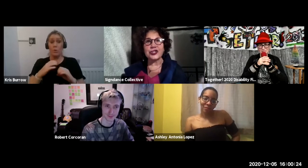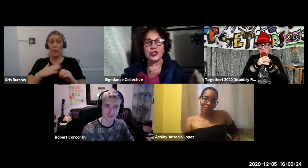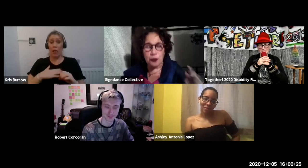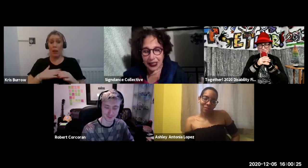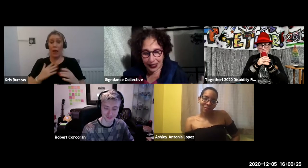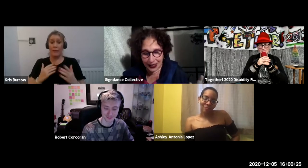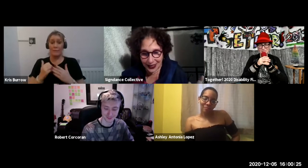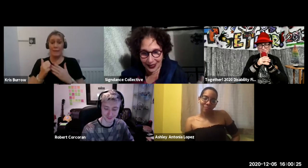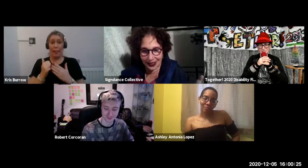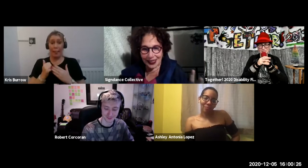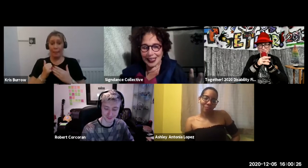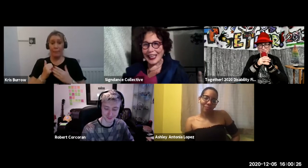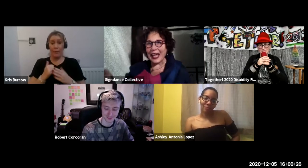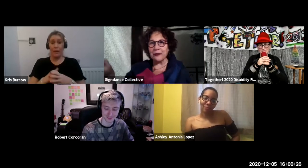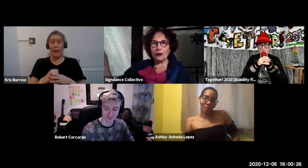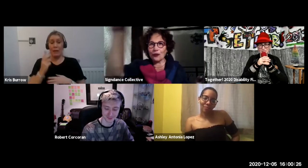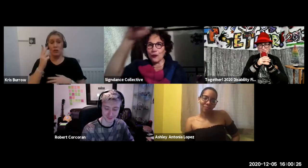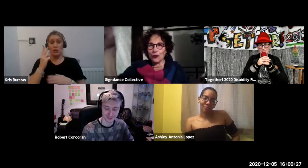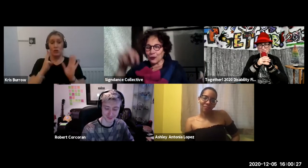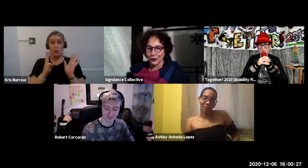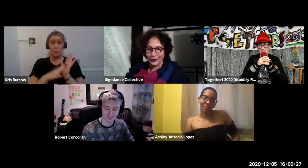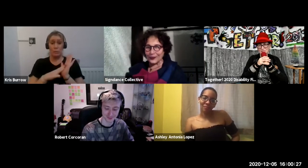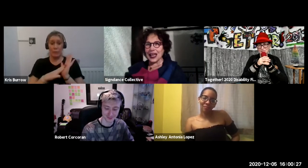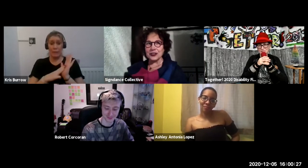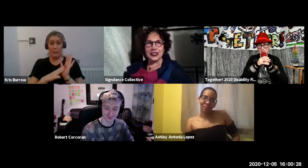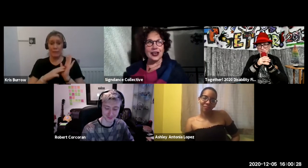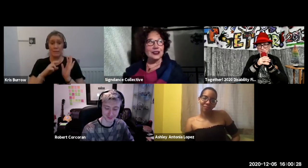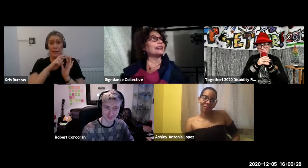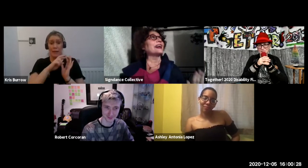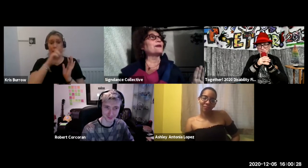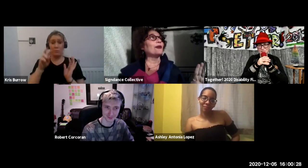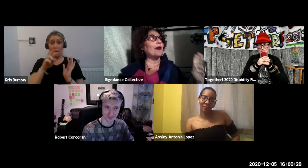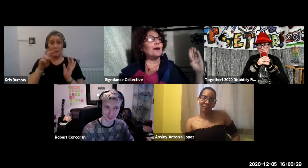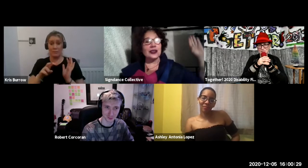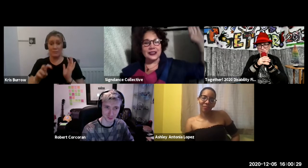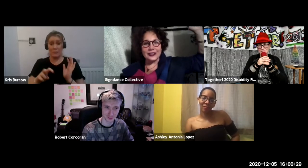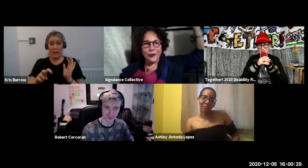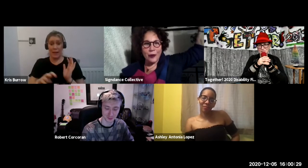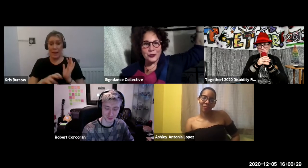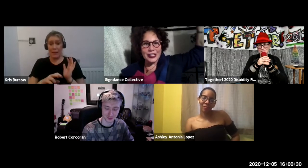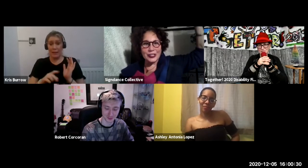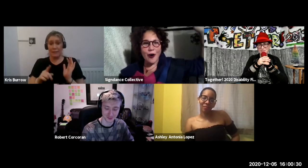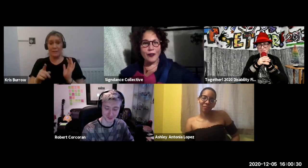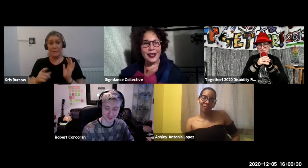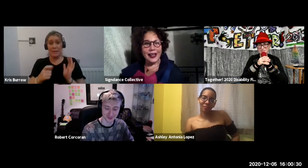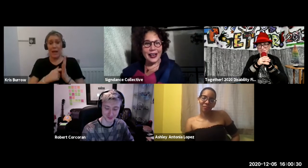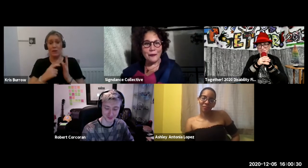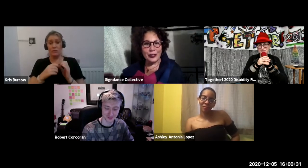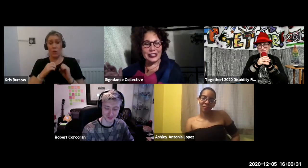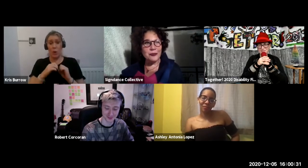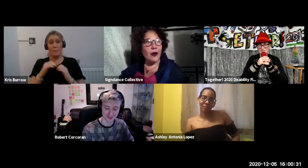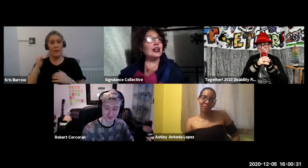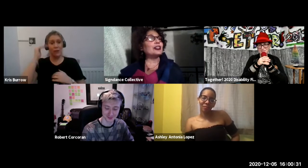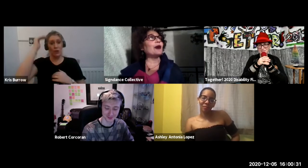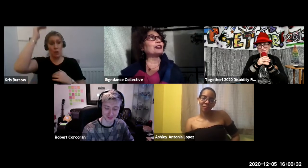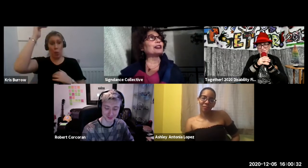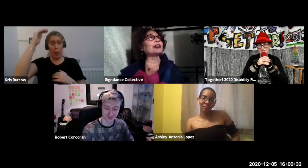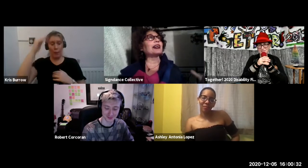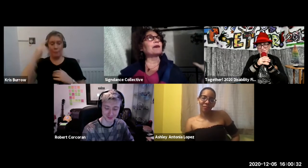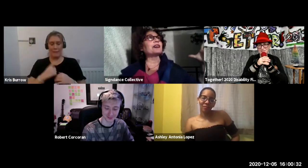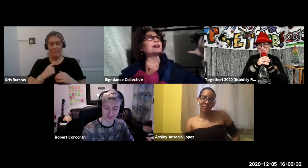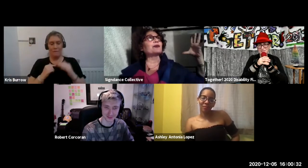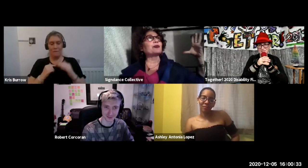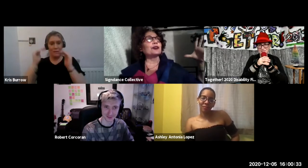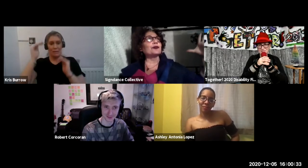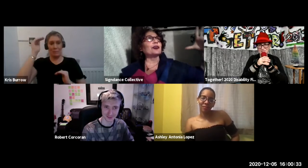in 2 minutes, he came downstairs, and then there he was. Rob's quite tall, and I'm really small. So I was looking